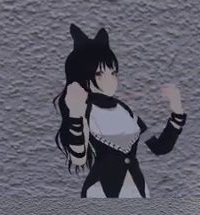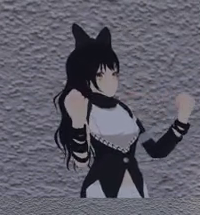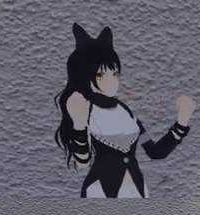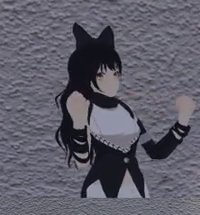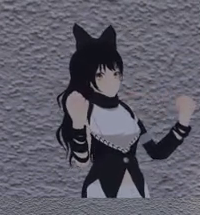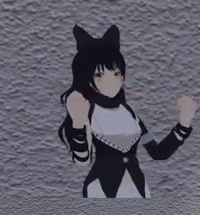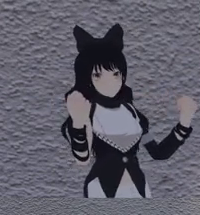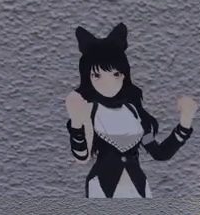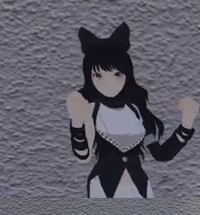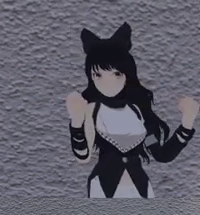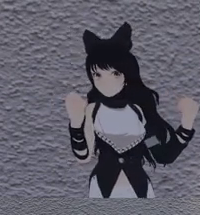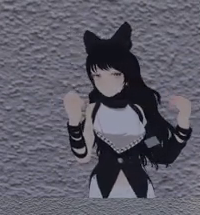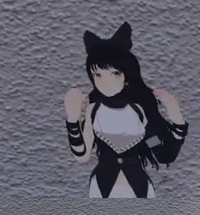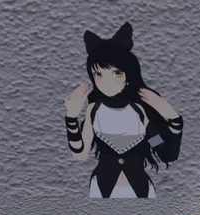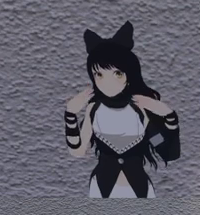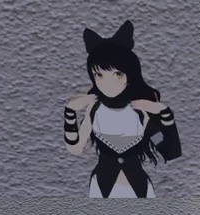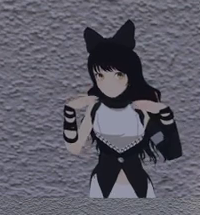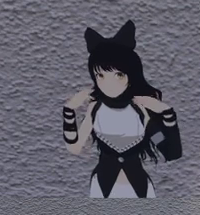Health.